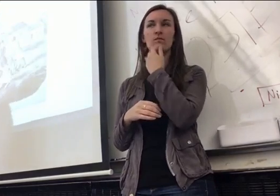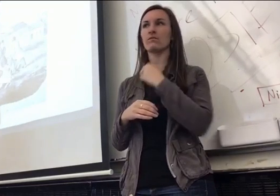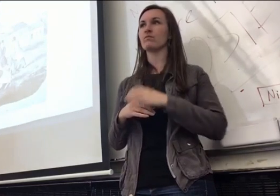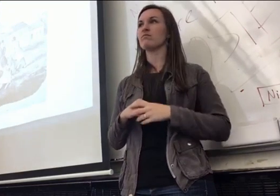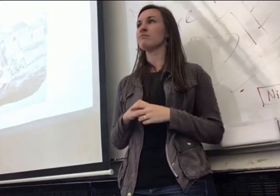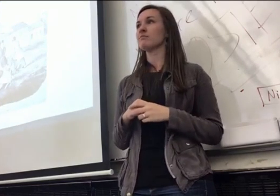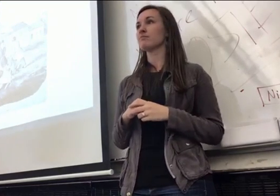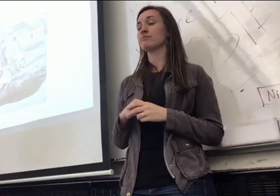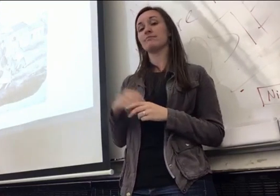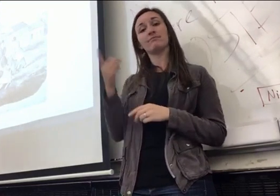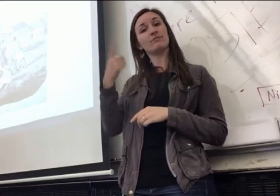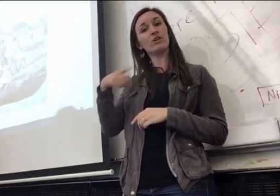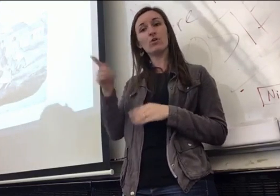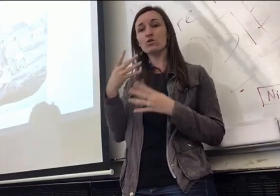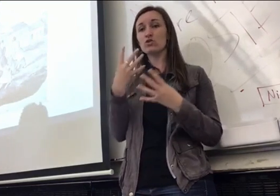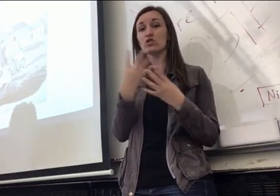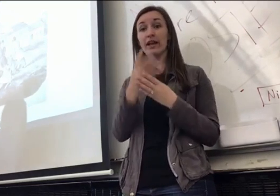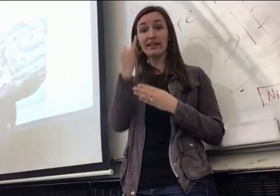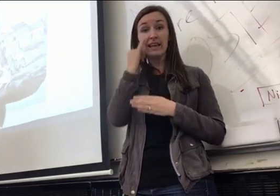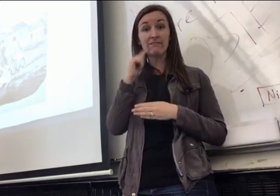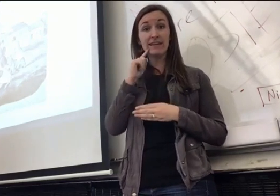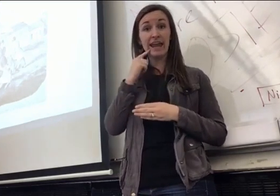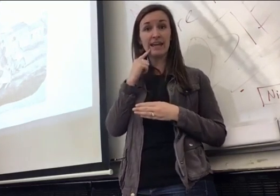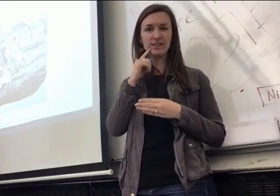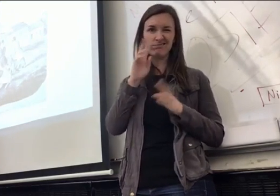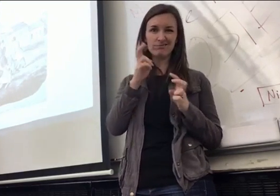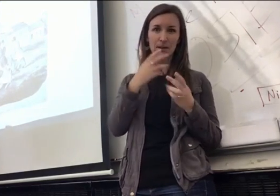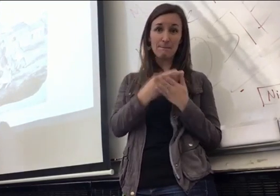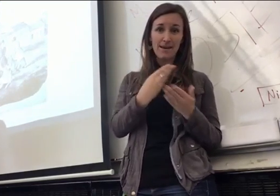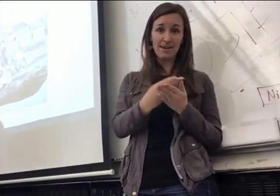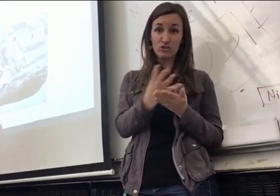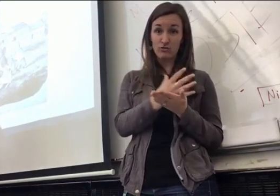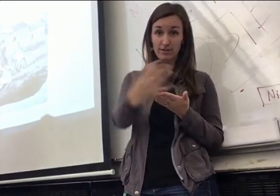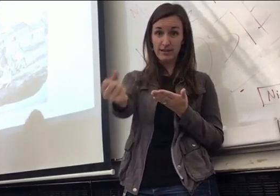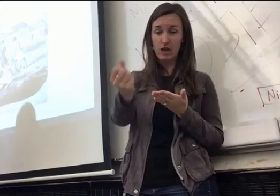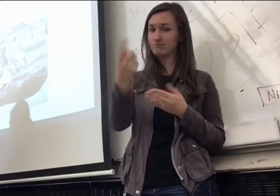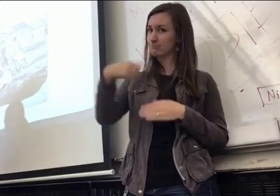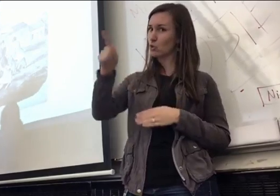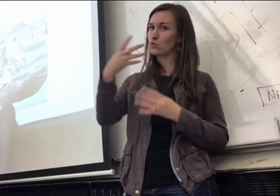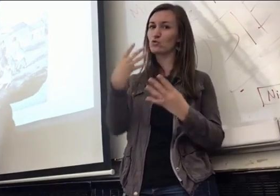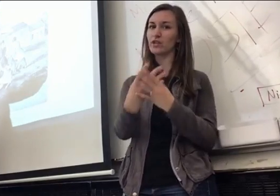Go to jail. You're fine.